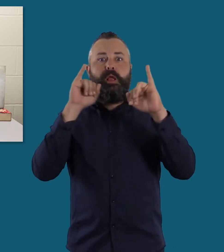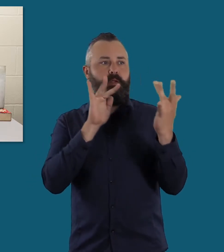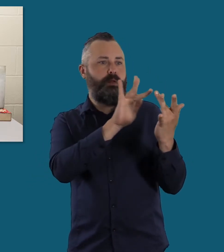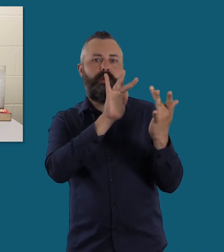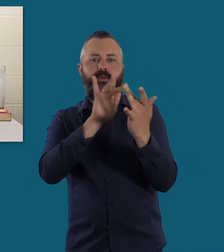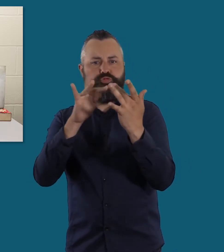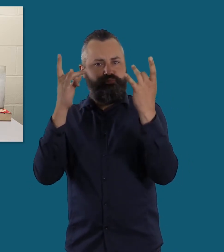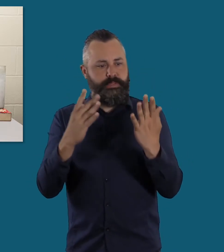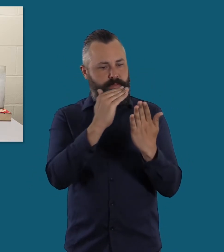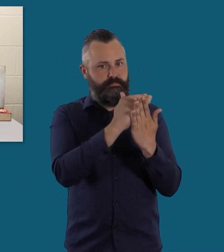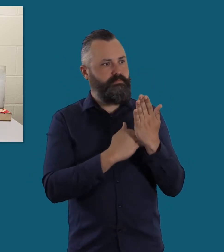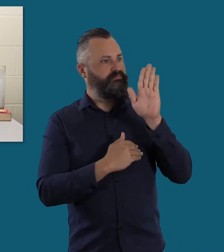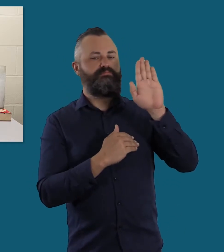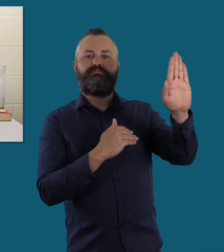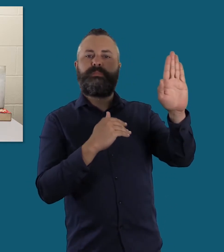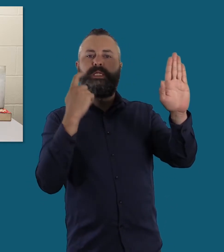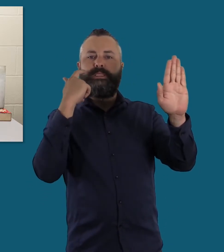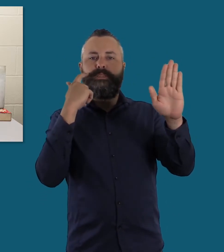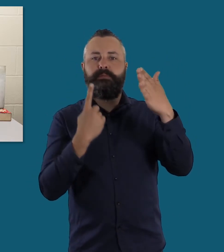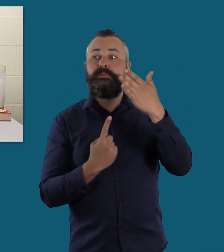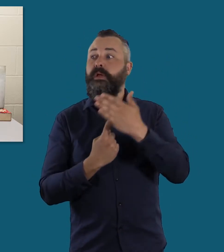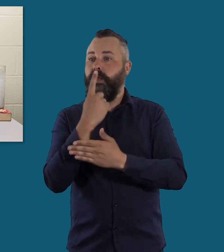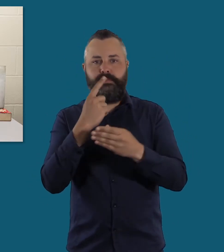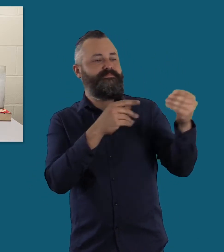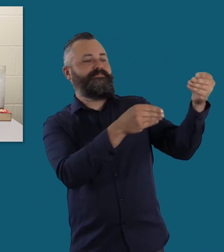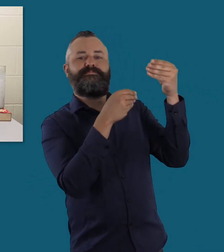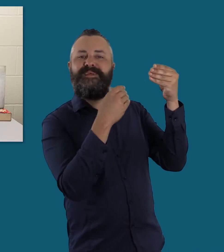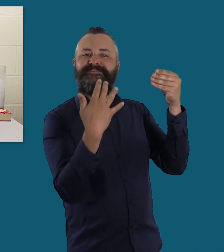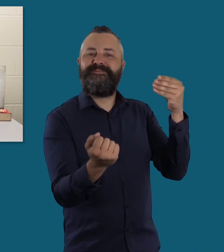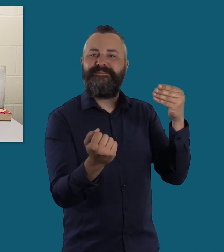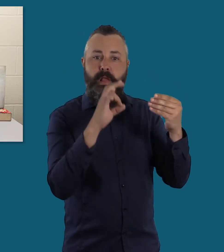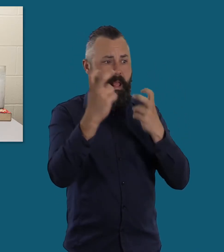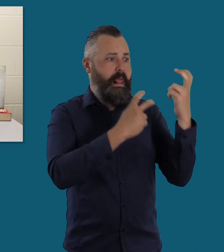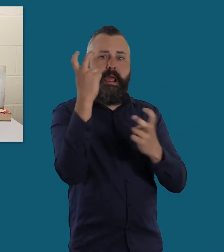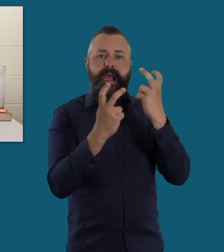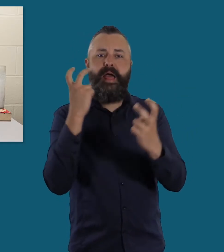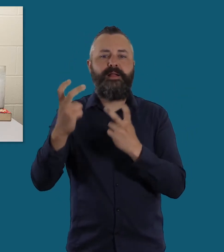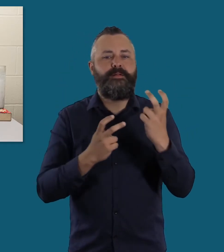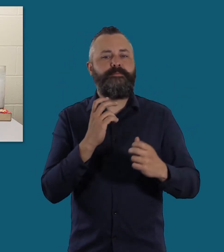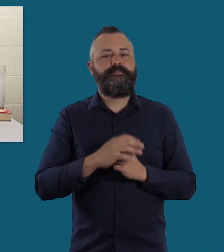Keep a list of emergency numbers readily available, such as police, state emergency service,